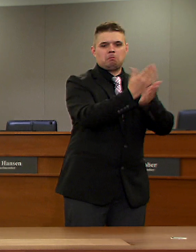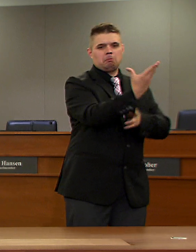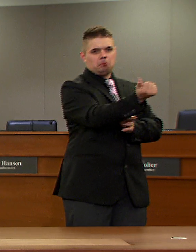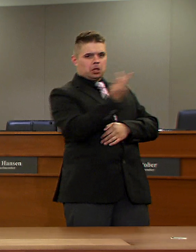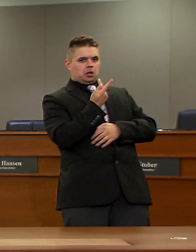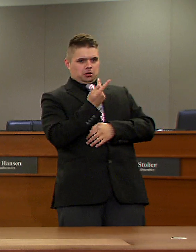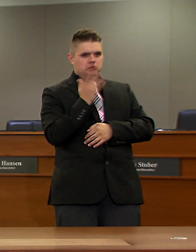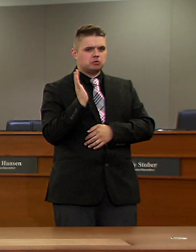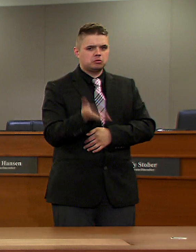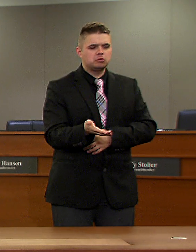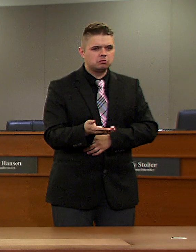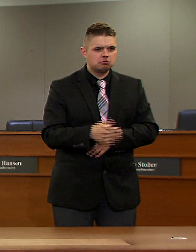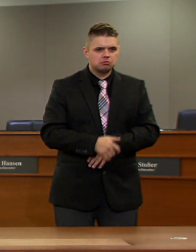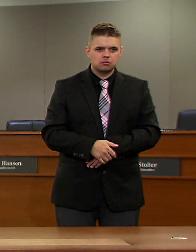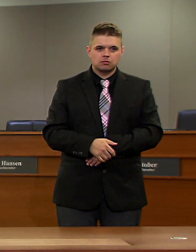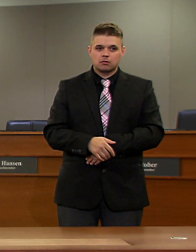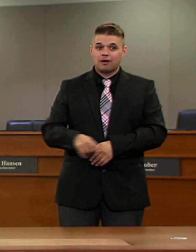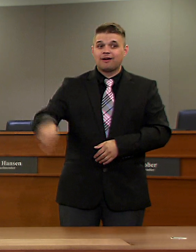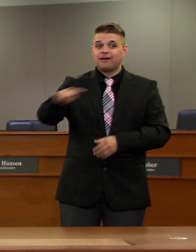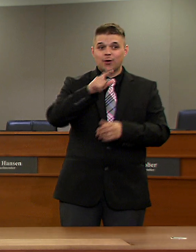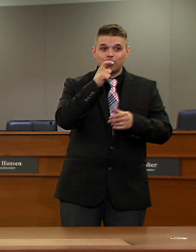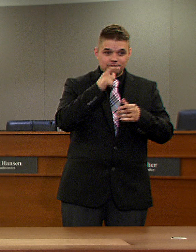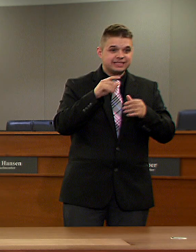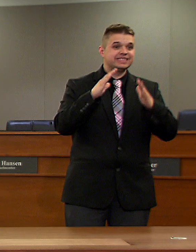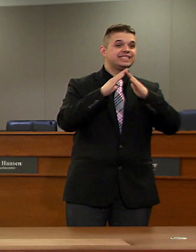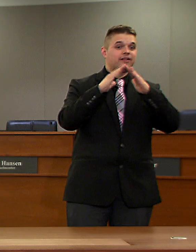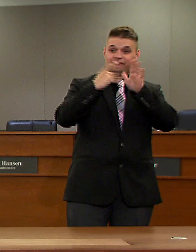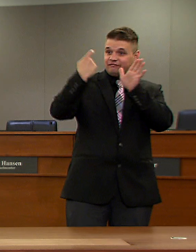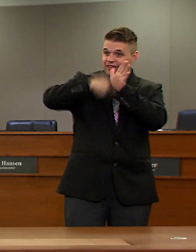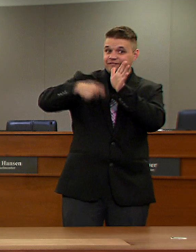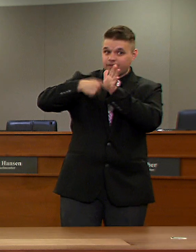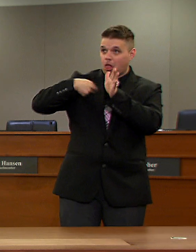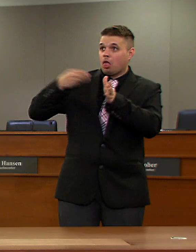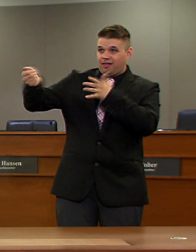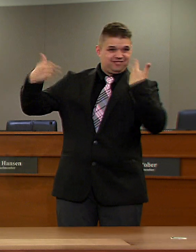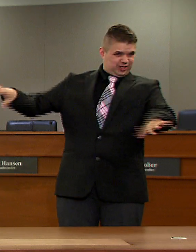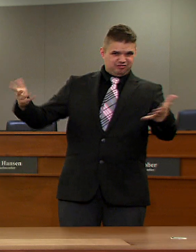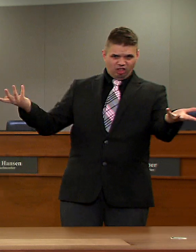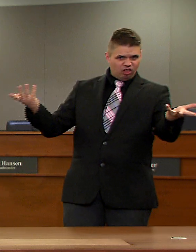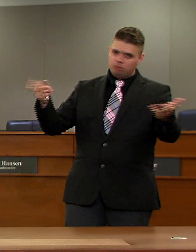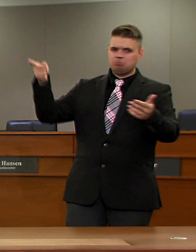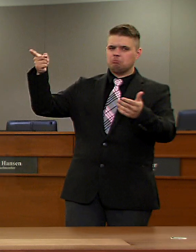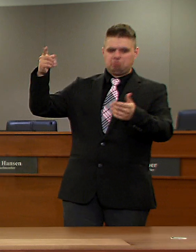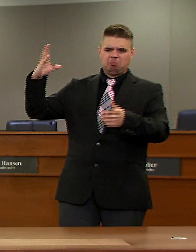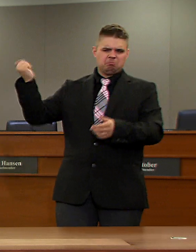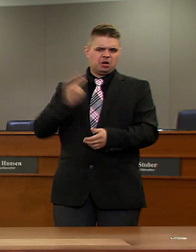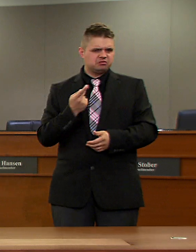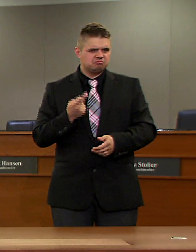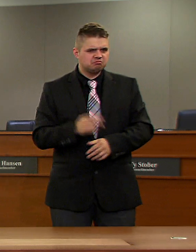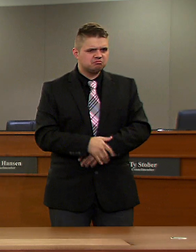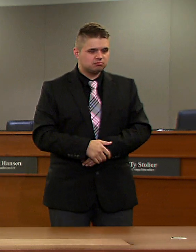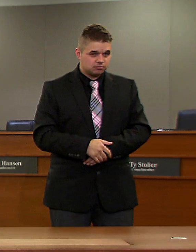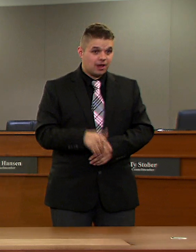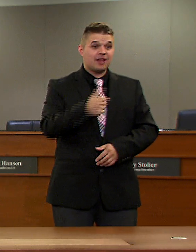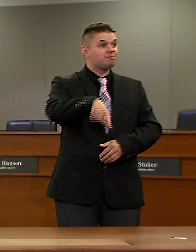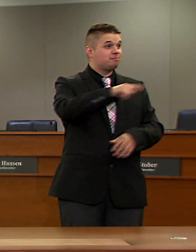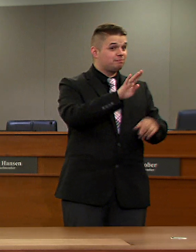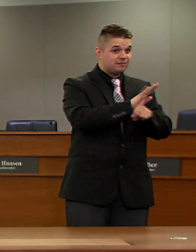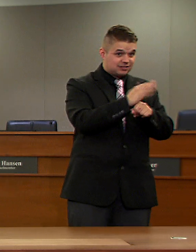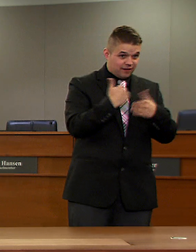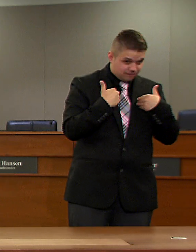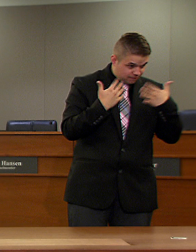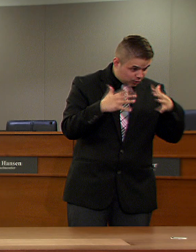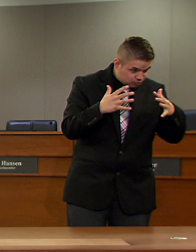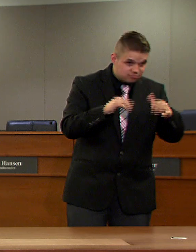of any city fee charges. And for any business that holds an existing license with an